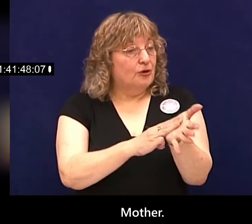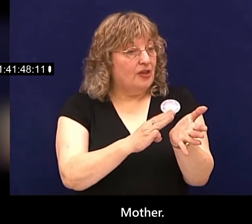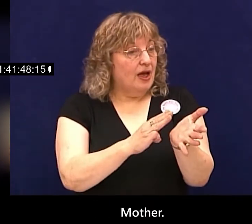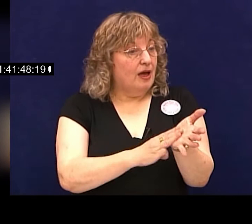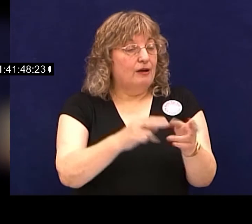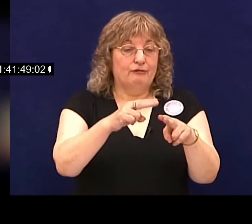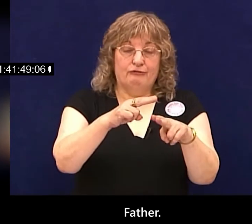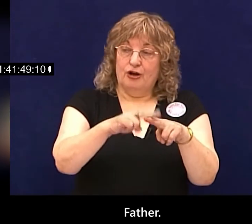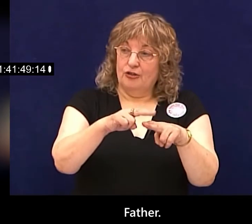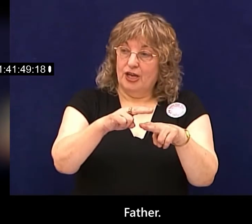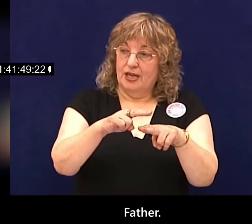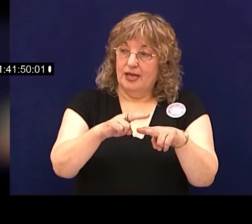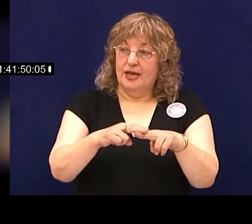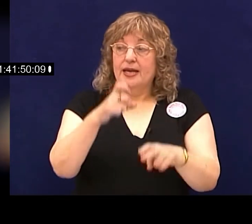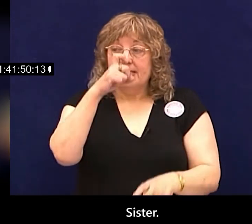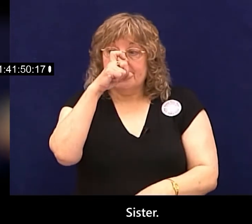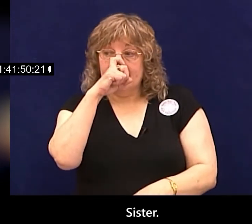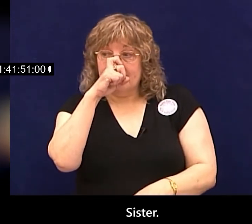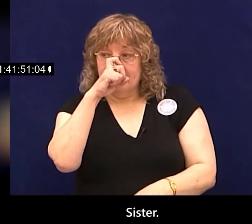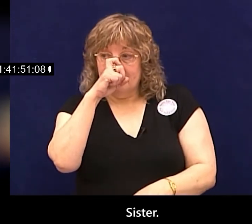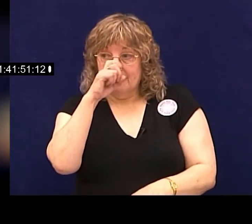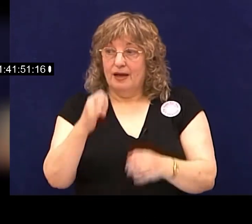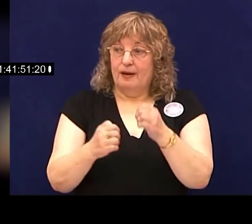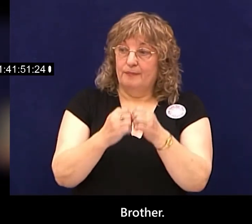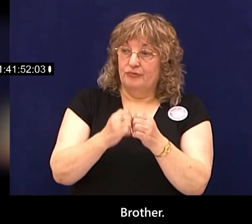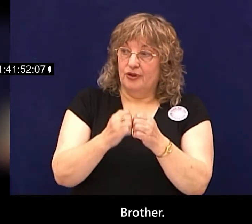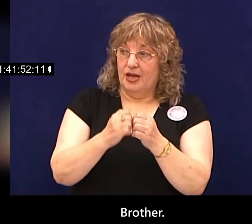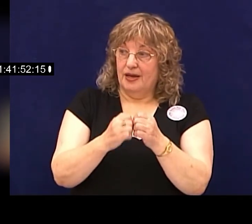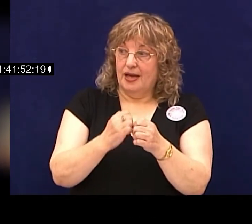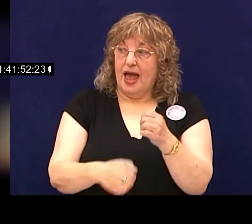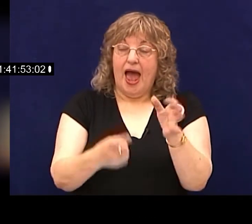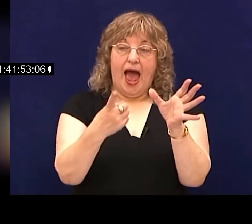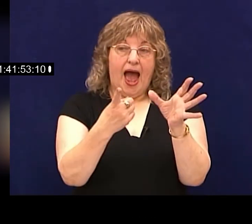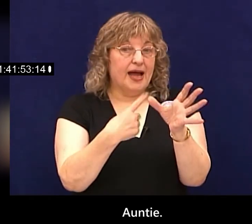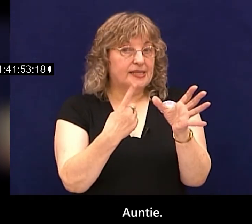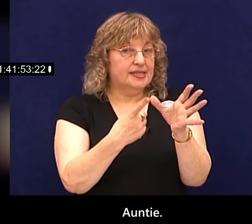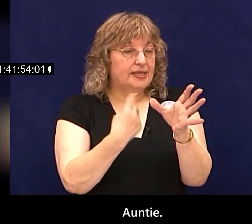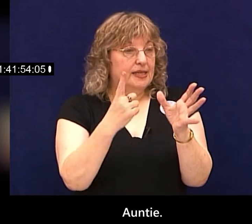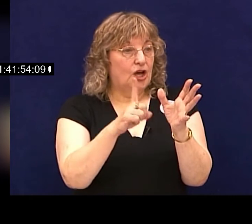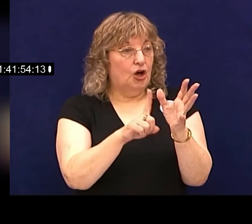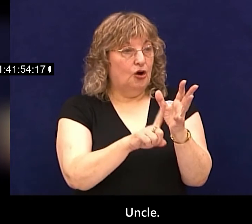Mother, father, sister, brother, auntie,